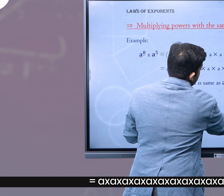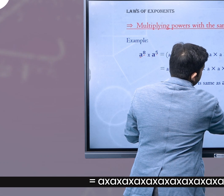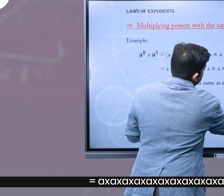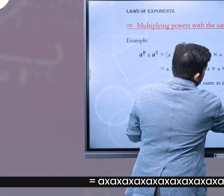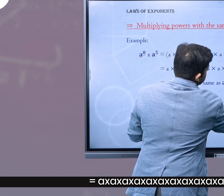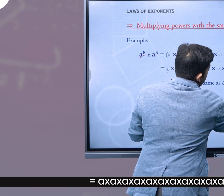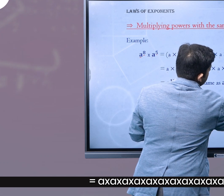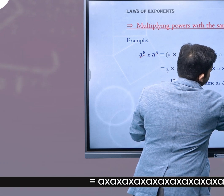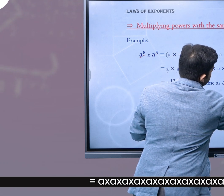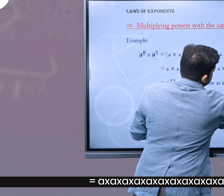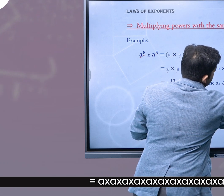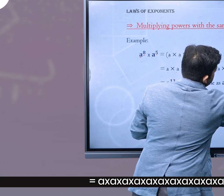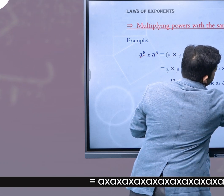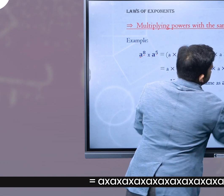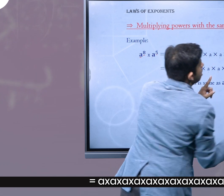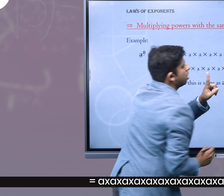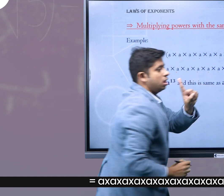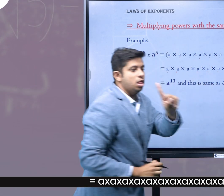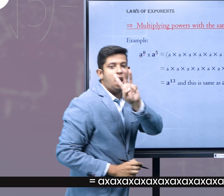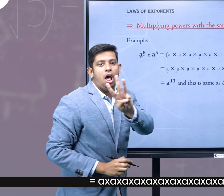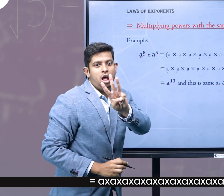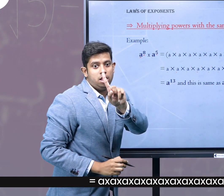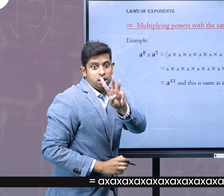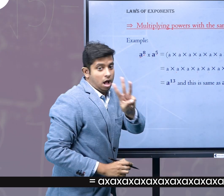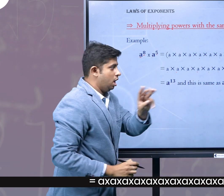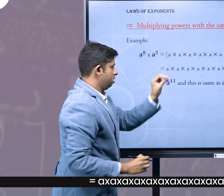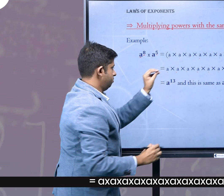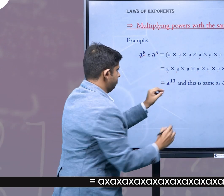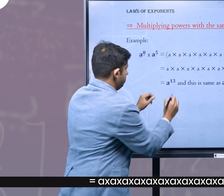into a into a into a into a into a into a into a into a into